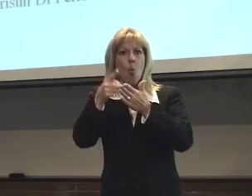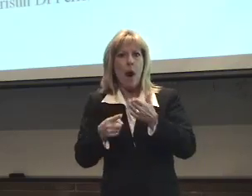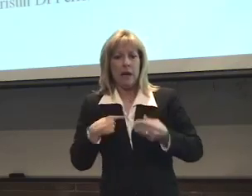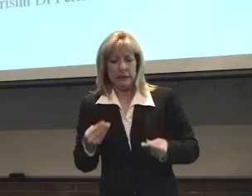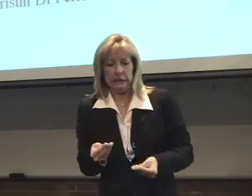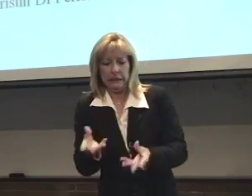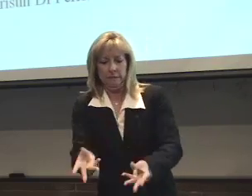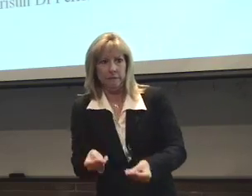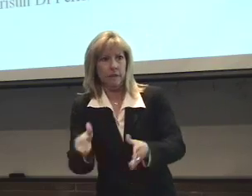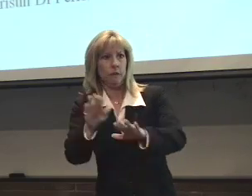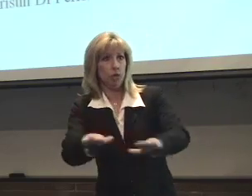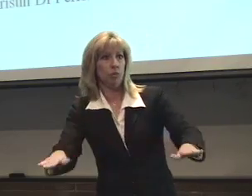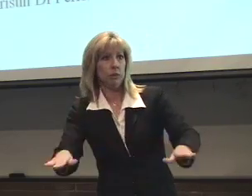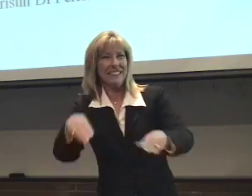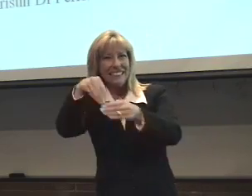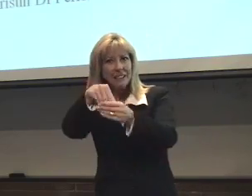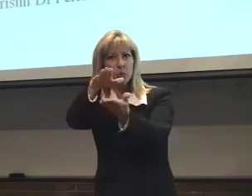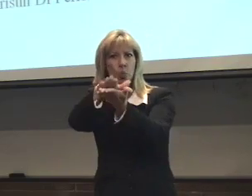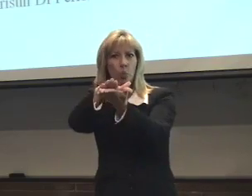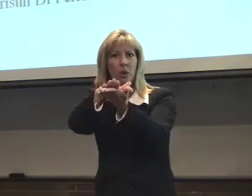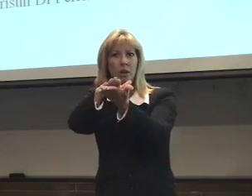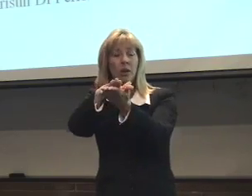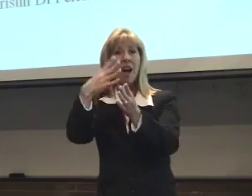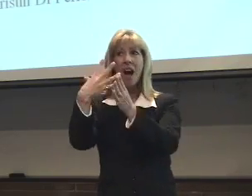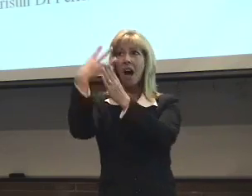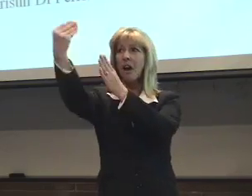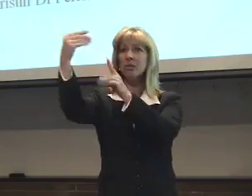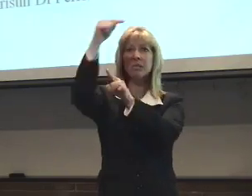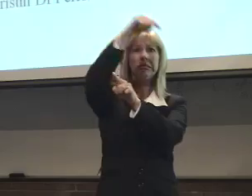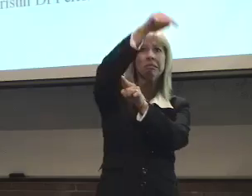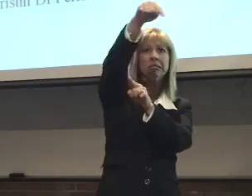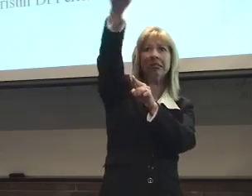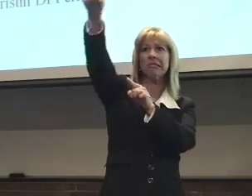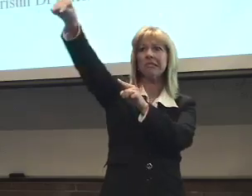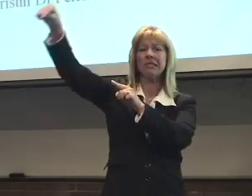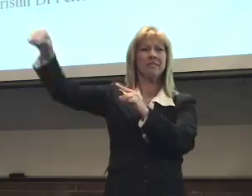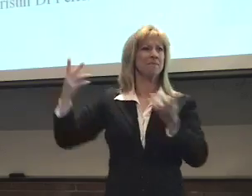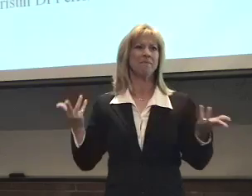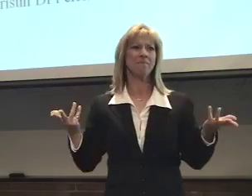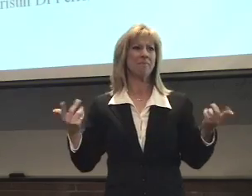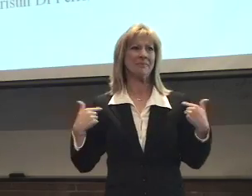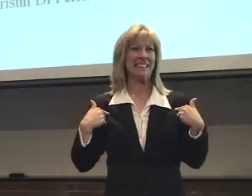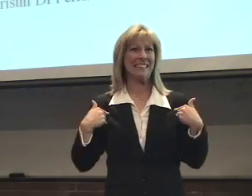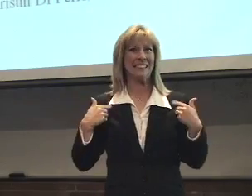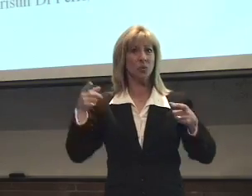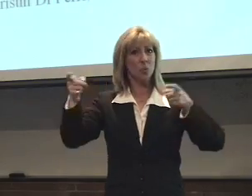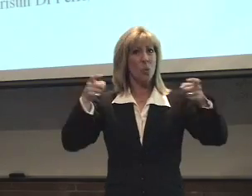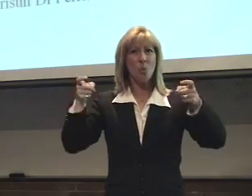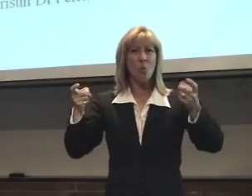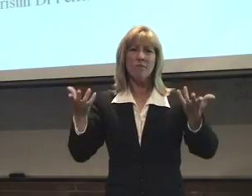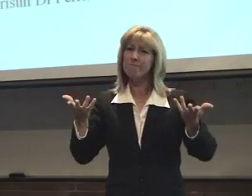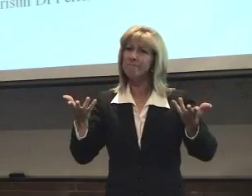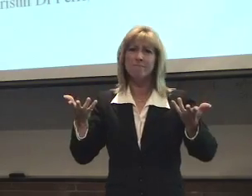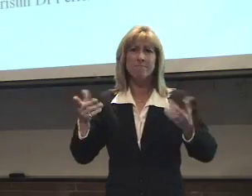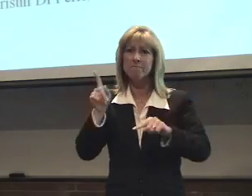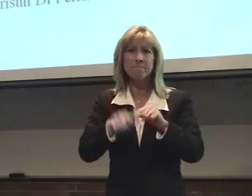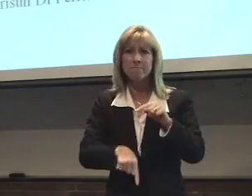outside of school, but I can work on making the school a better place for deaf children. I came to this field as a